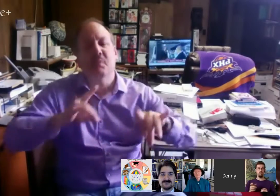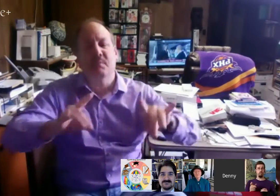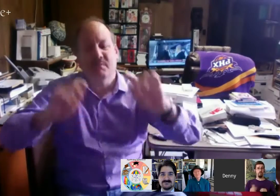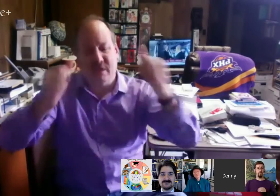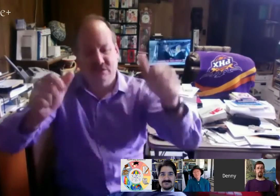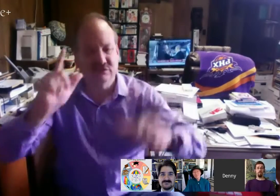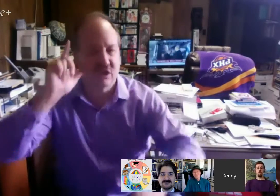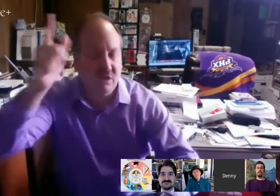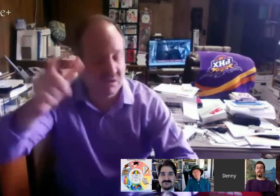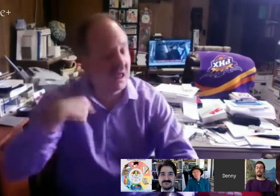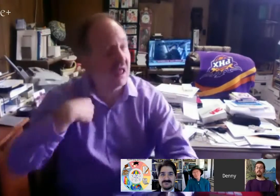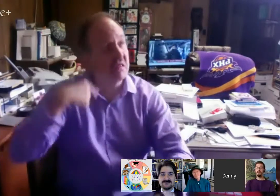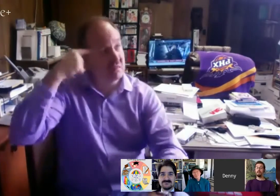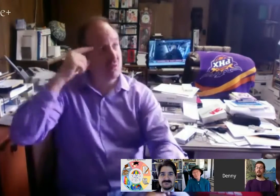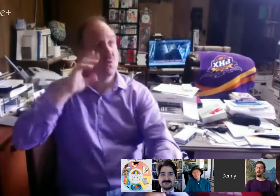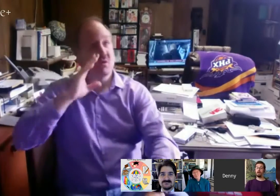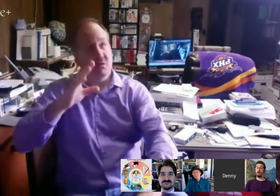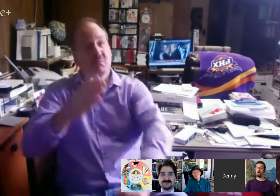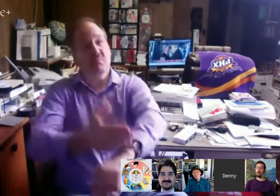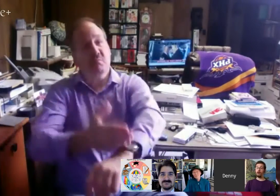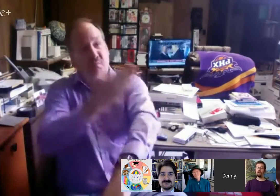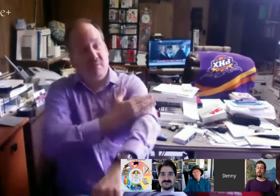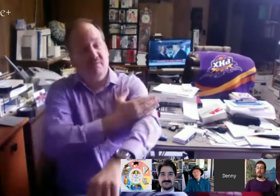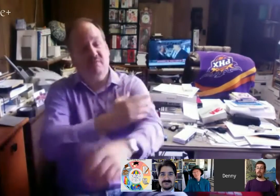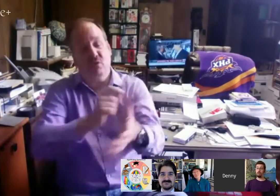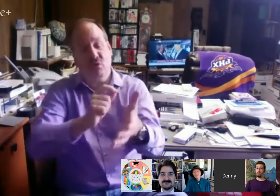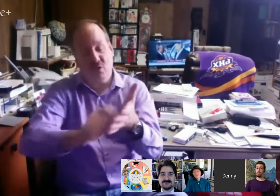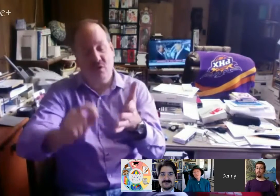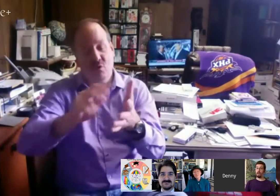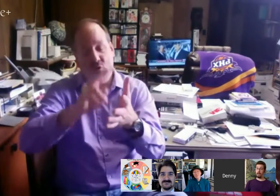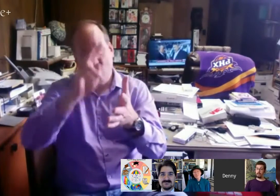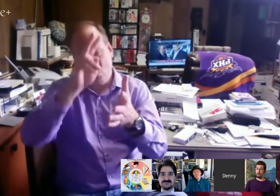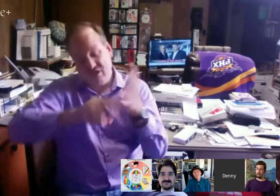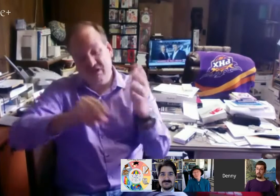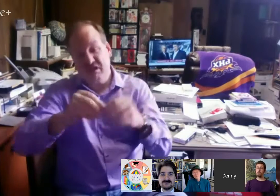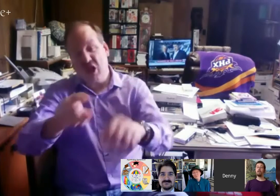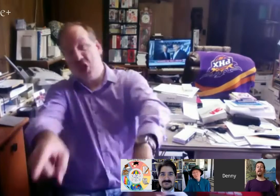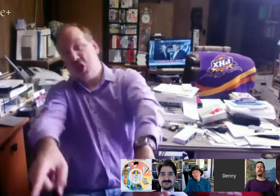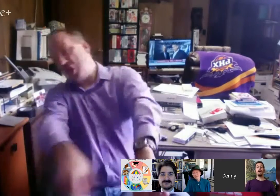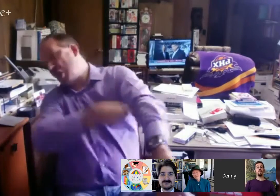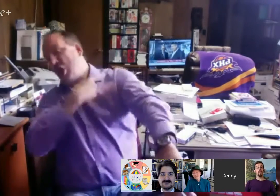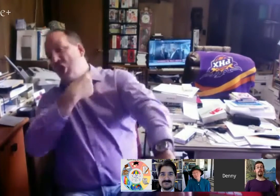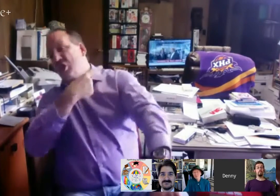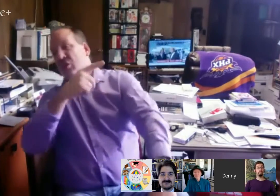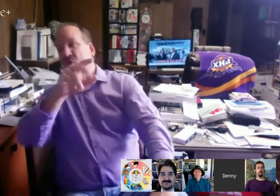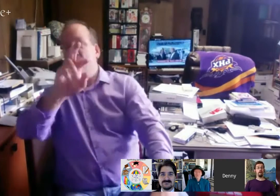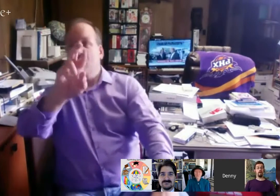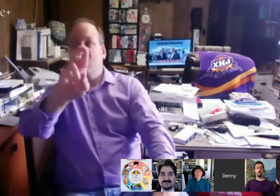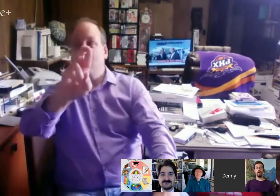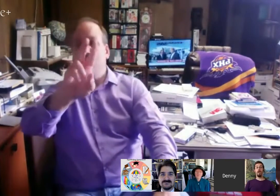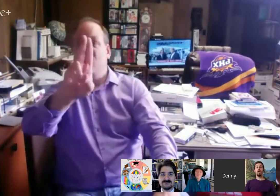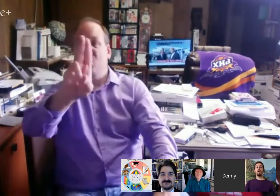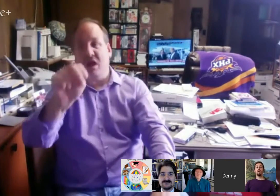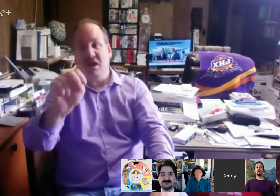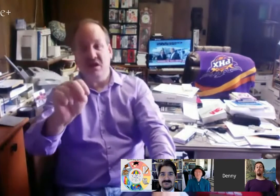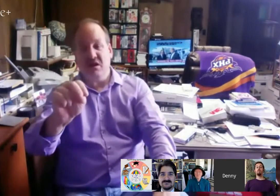because it's really important for kids to acquire language at a young age. And then